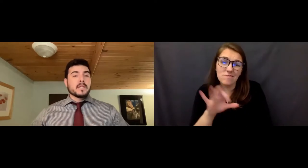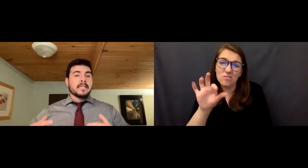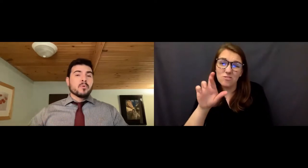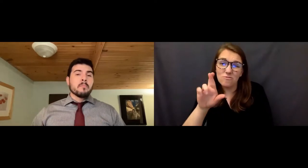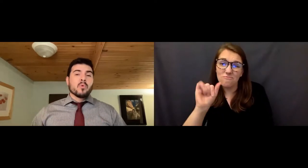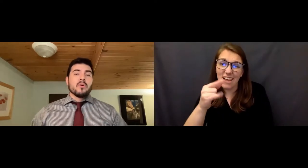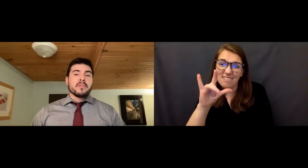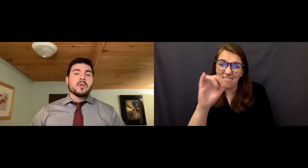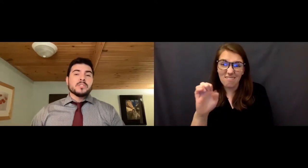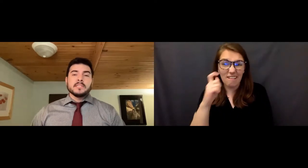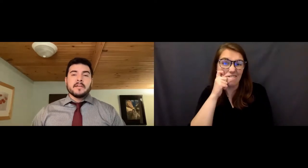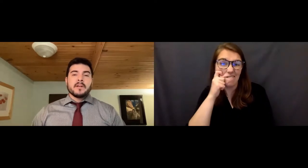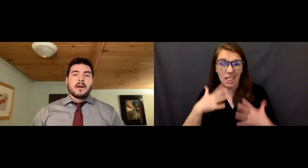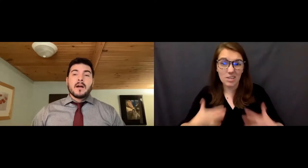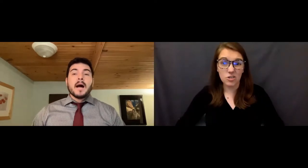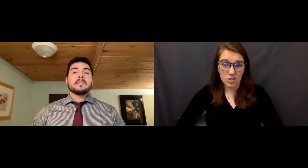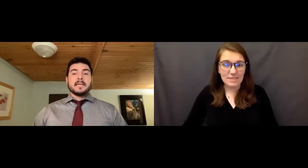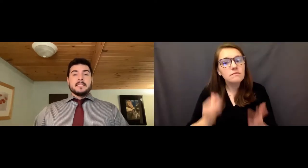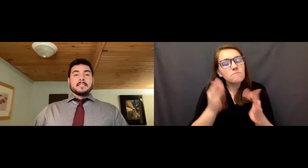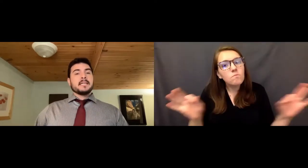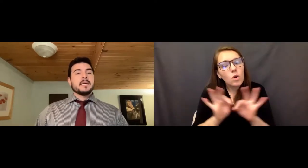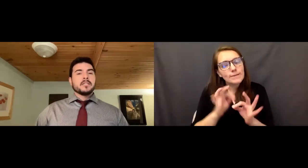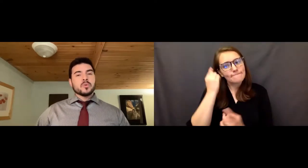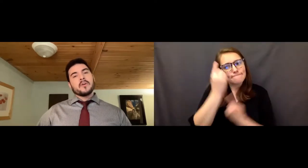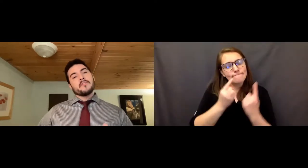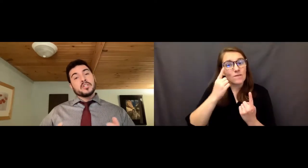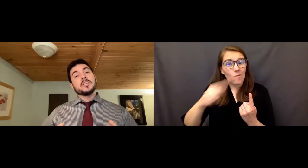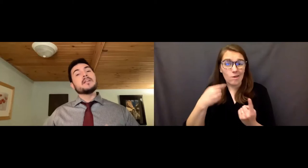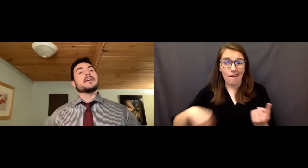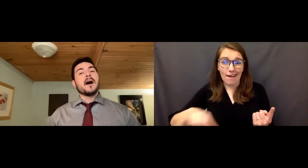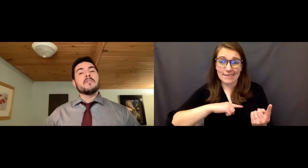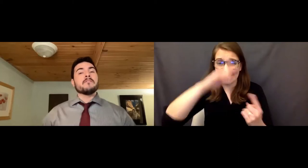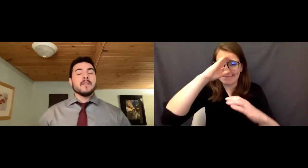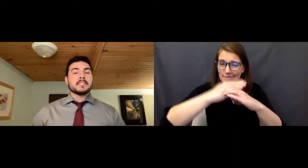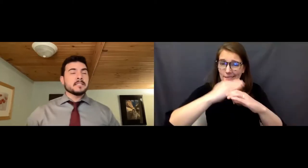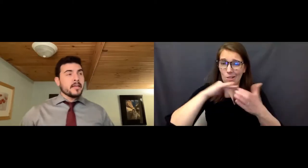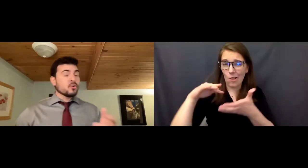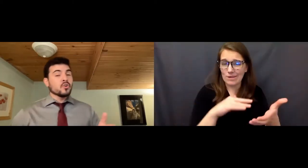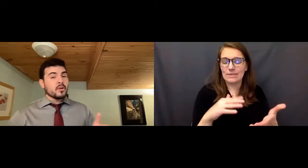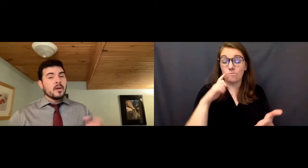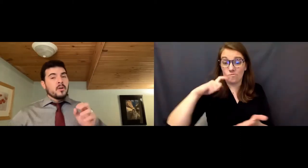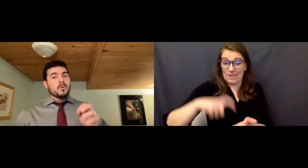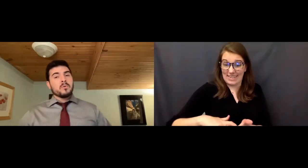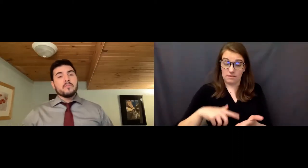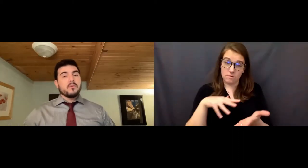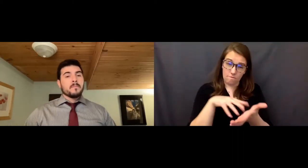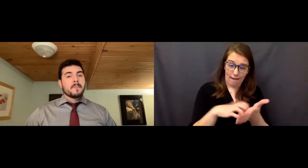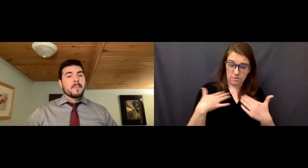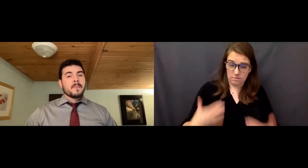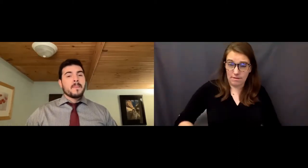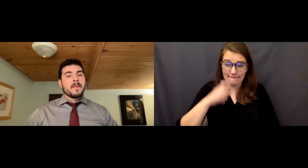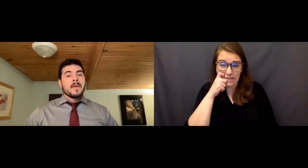for contemporary moral theologians, given our common tendency to regard the fragility of our flesh as neither good nor